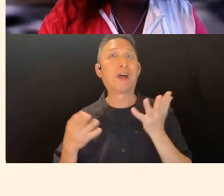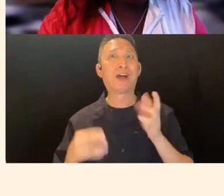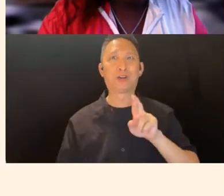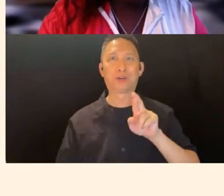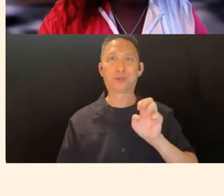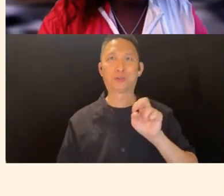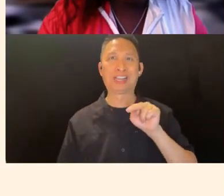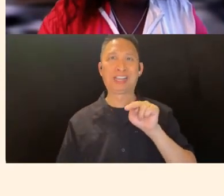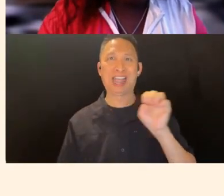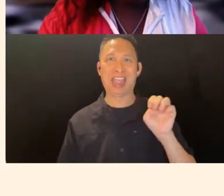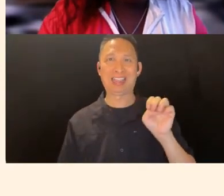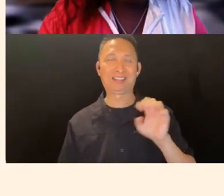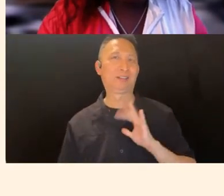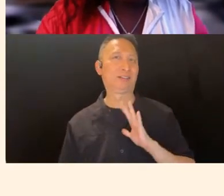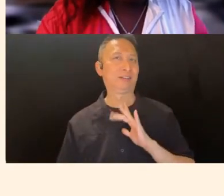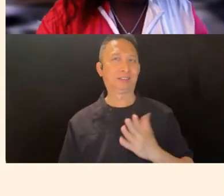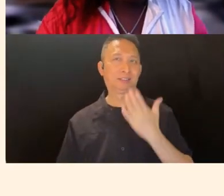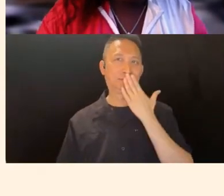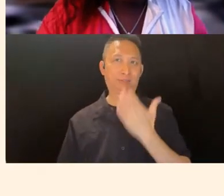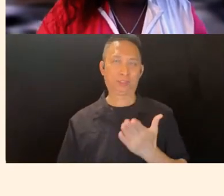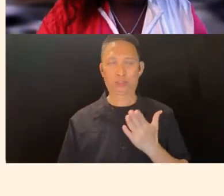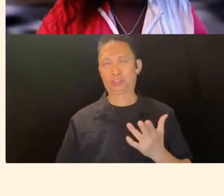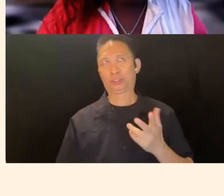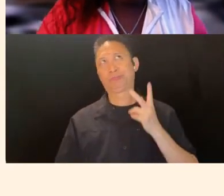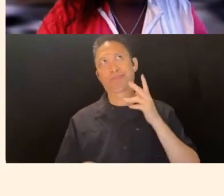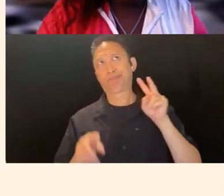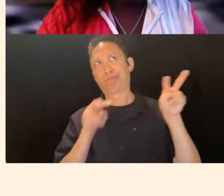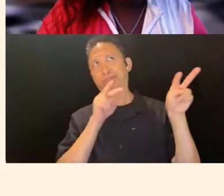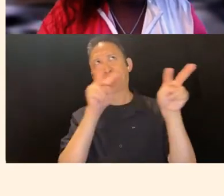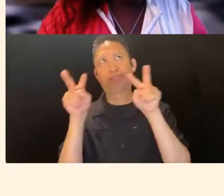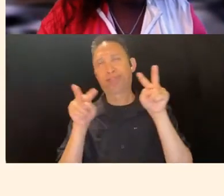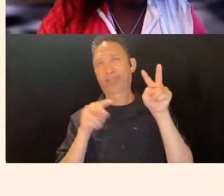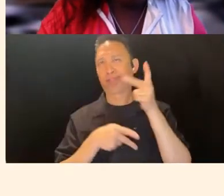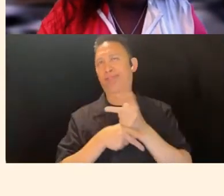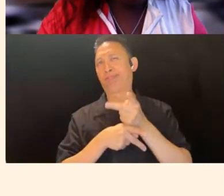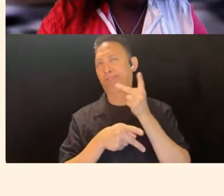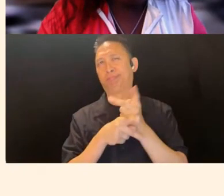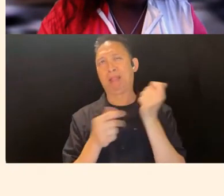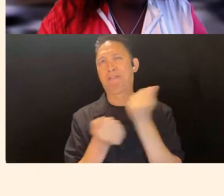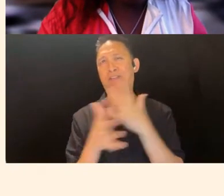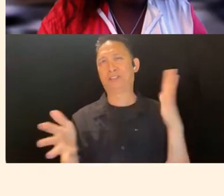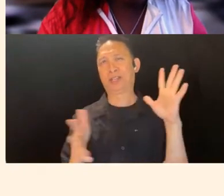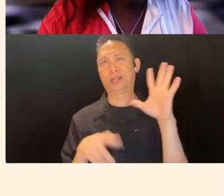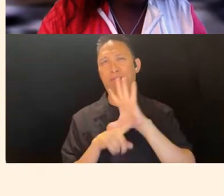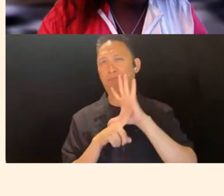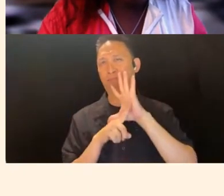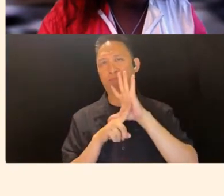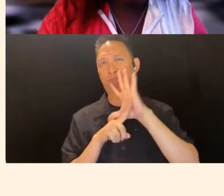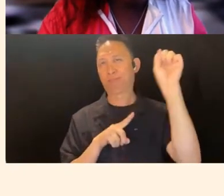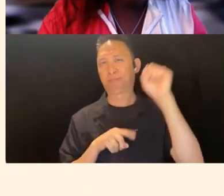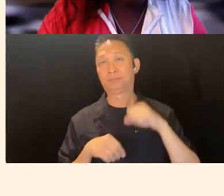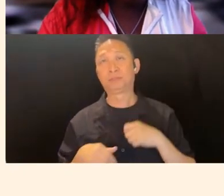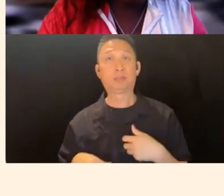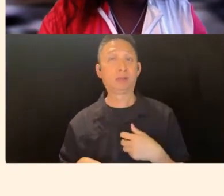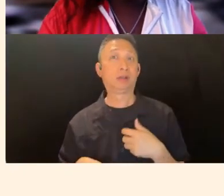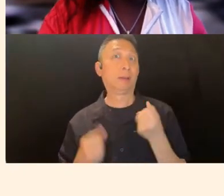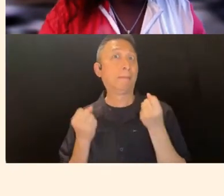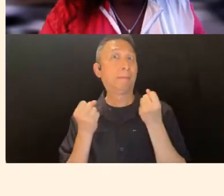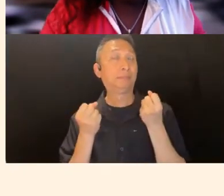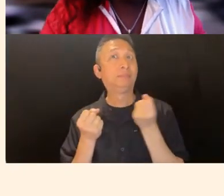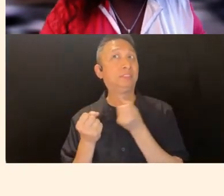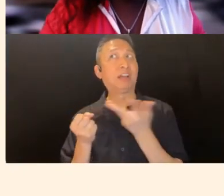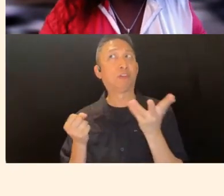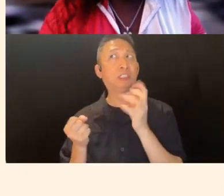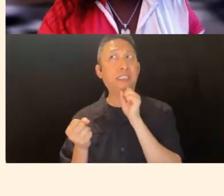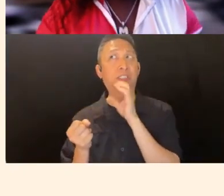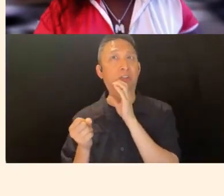it all the time. We have had some of our seniors have been there for 2 years now. We